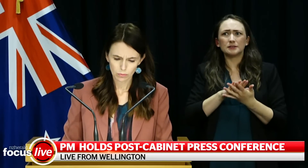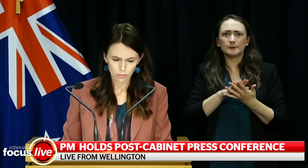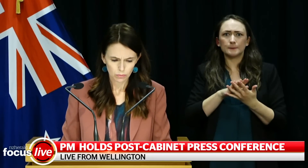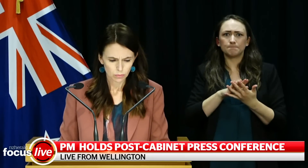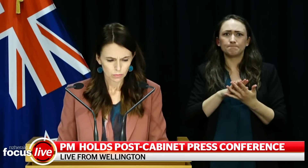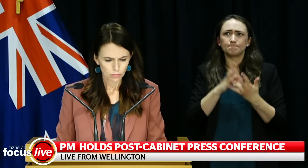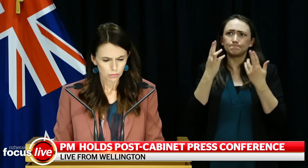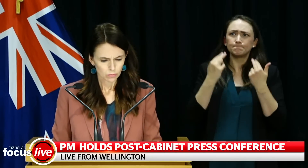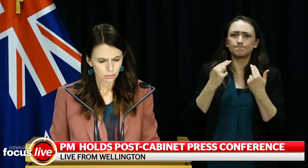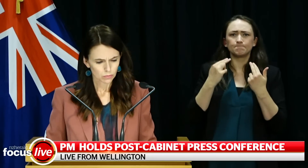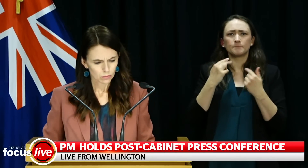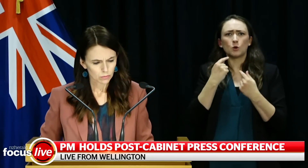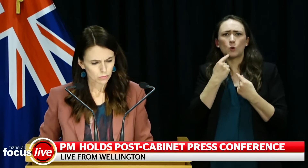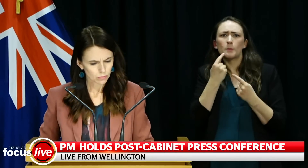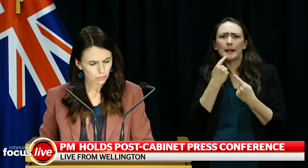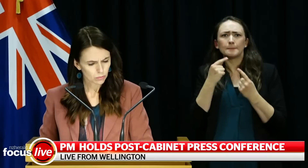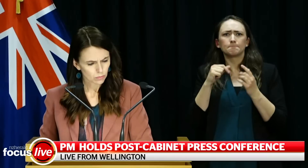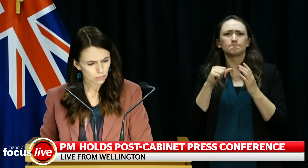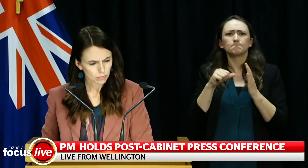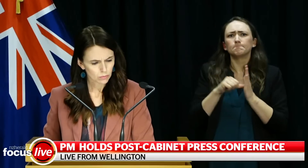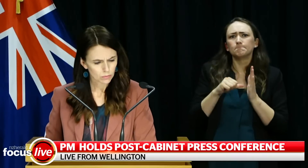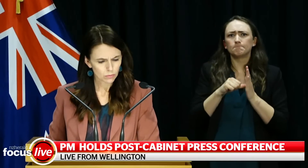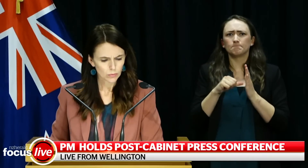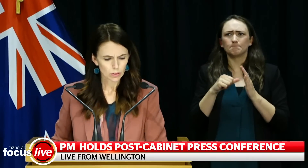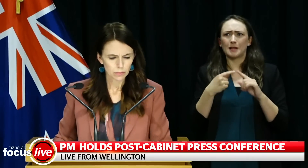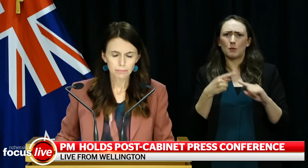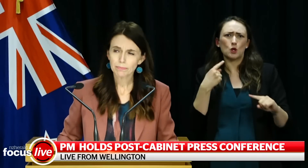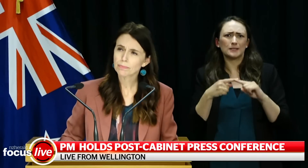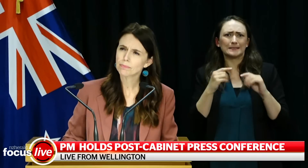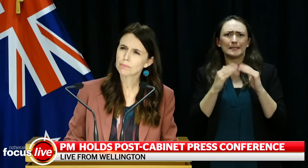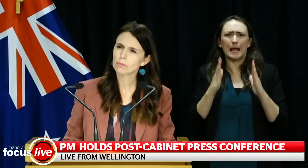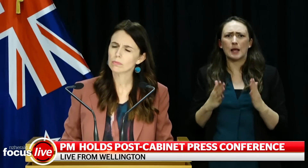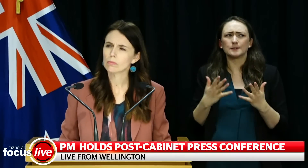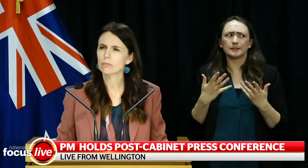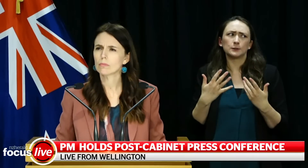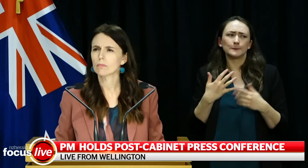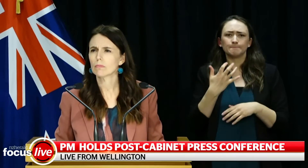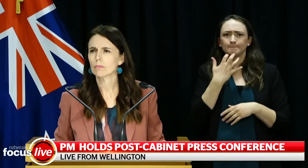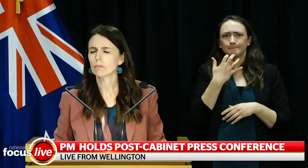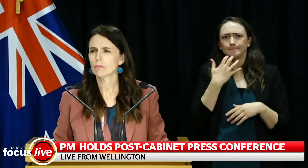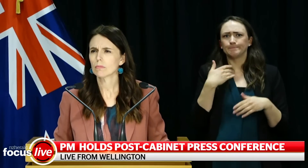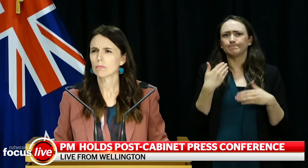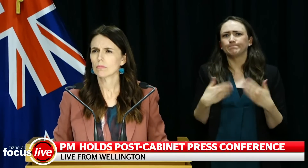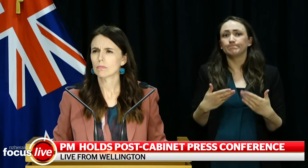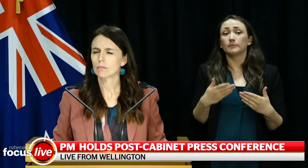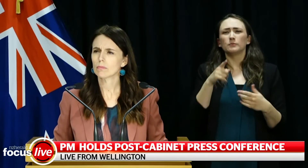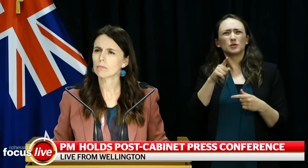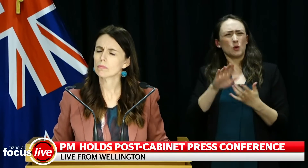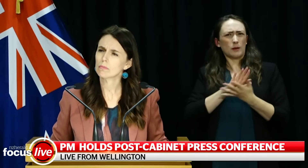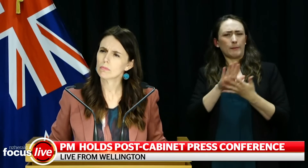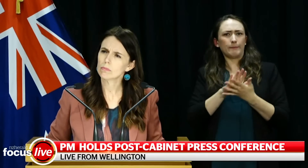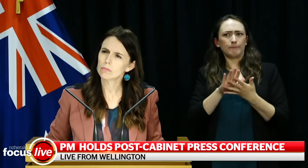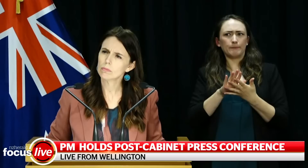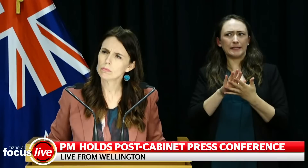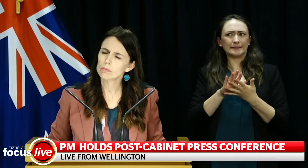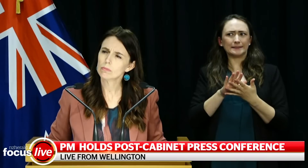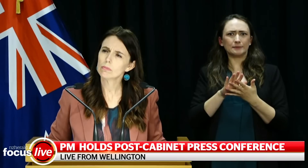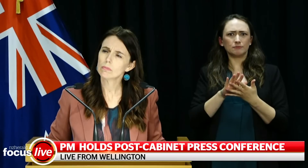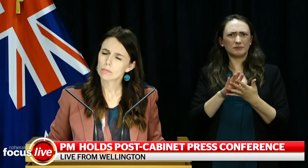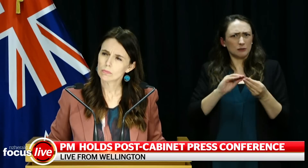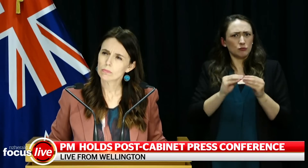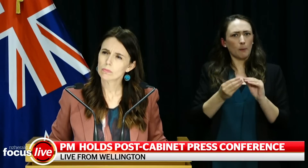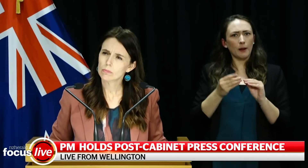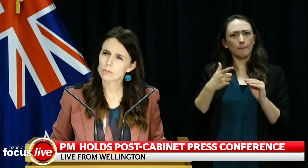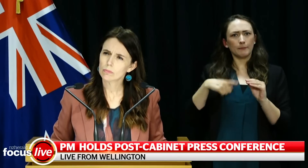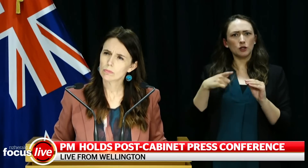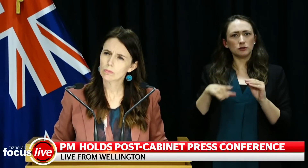and it's still relatively recent. I mean, this is not a new problem. That there have been several flags and reports, including from